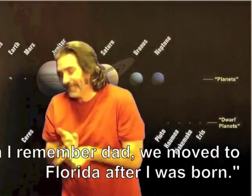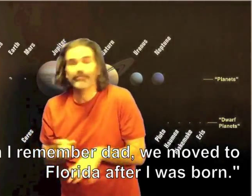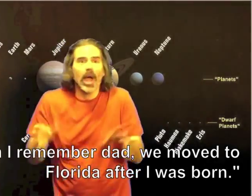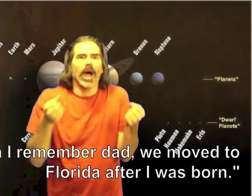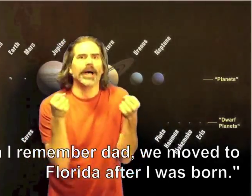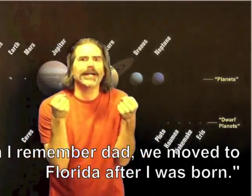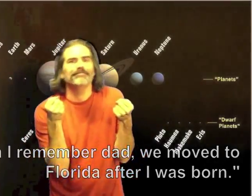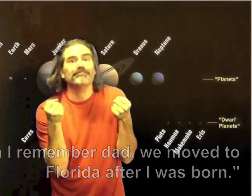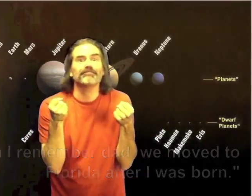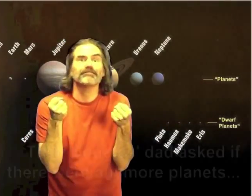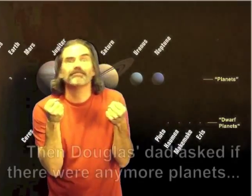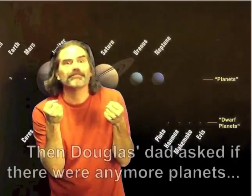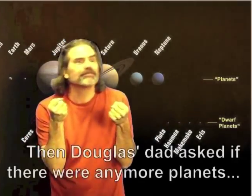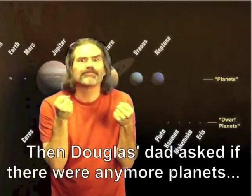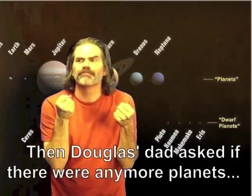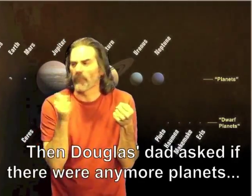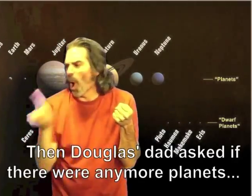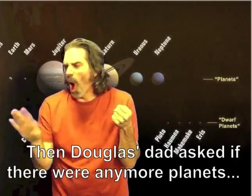Florida. Right, son.